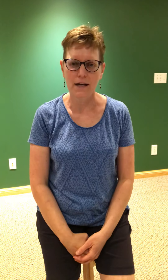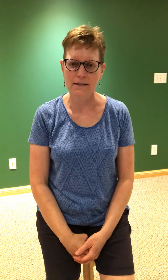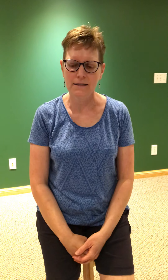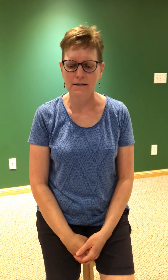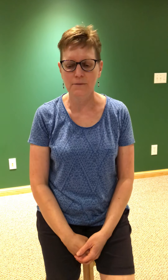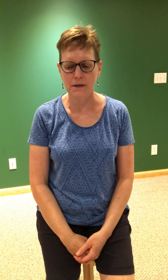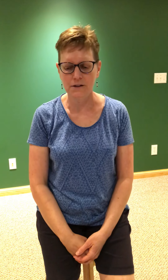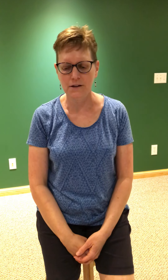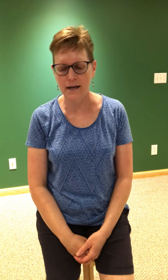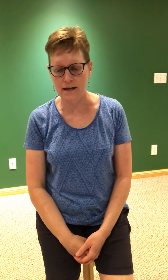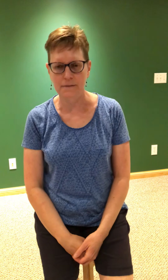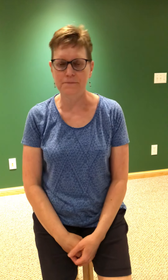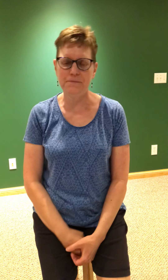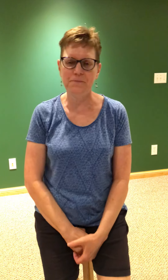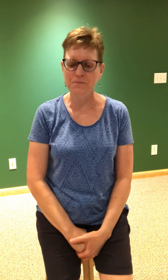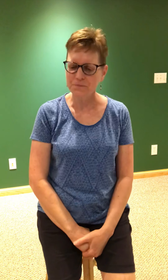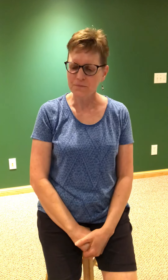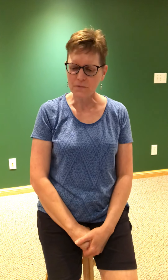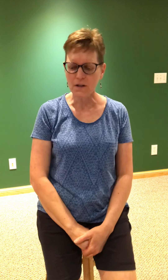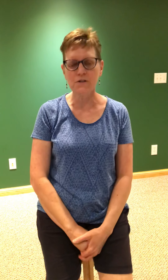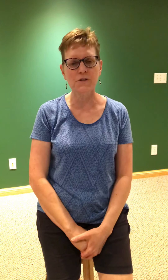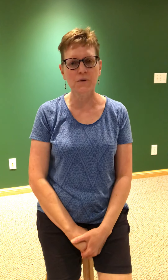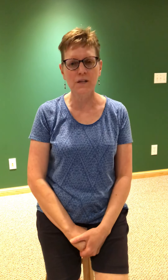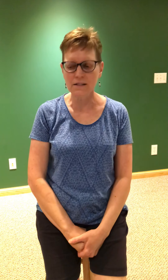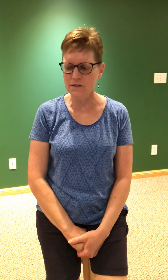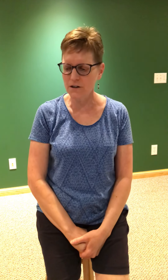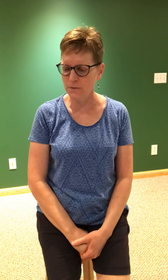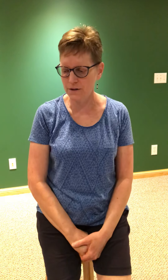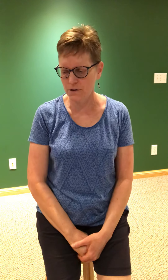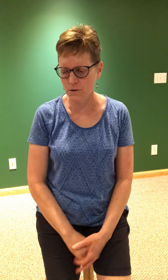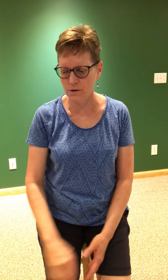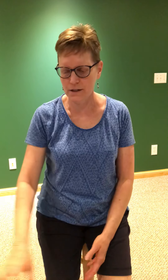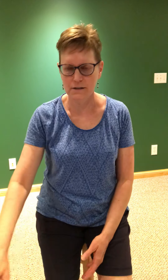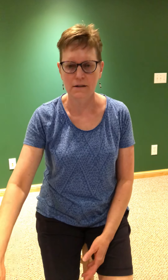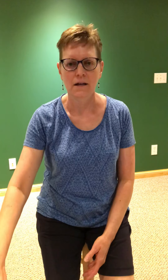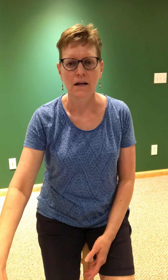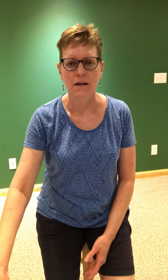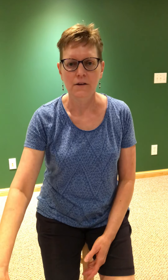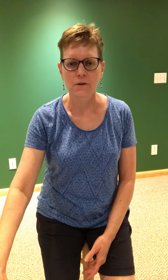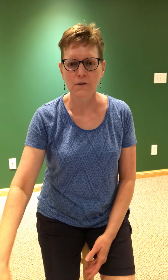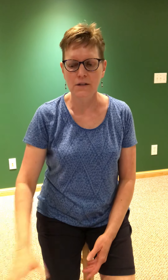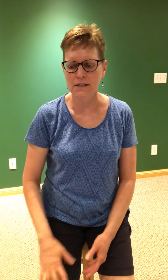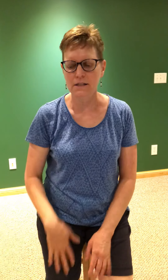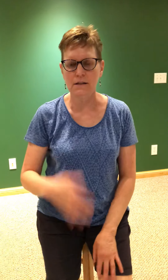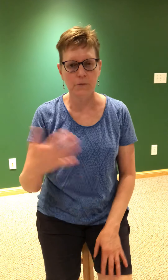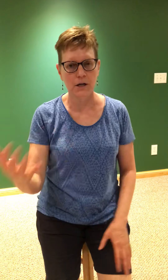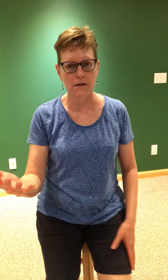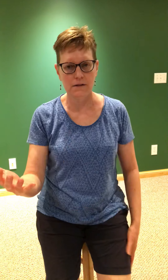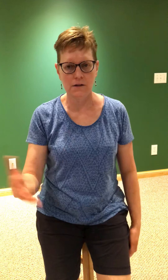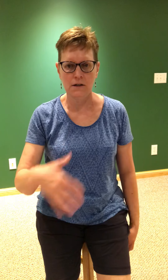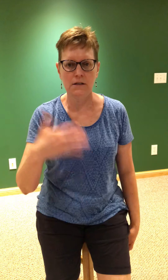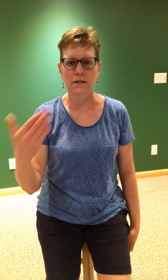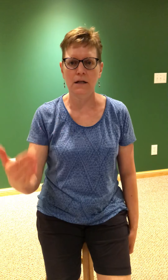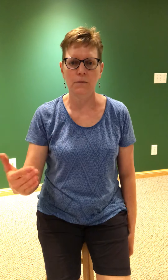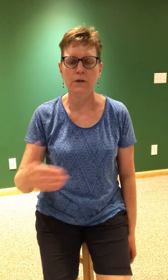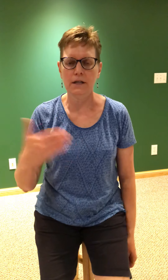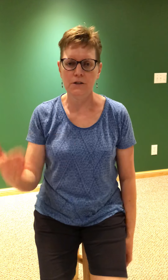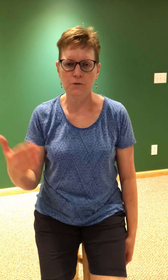practice it, the better you get. So let's start with the chorus. The chorus is the part of the song we're going to do more